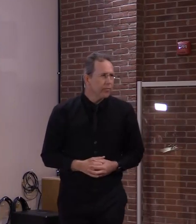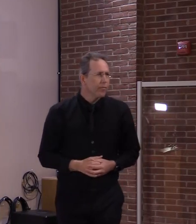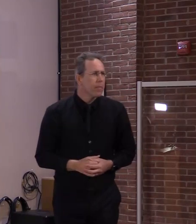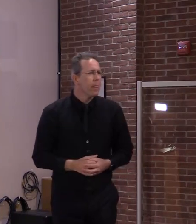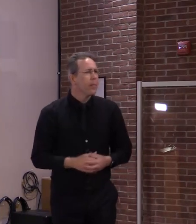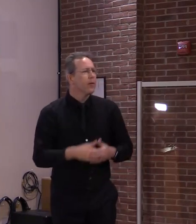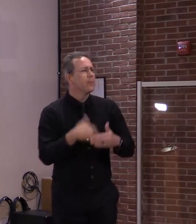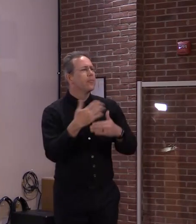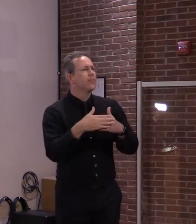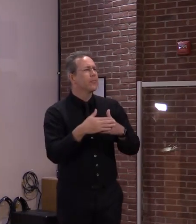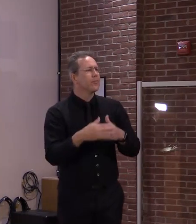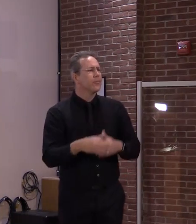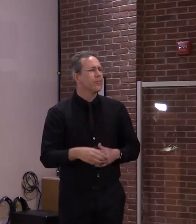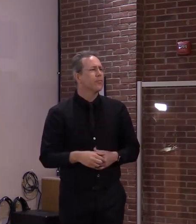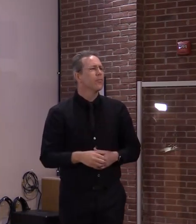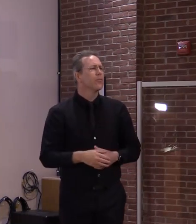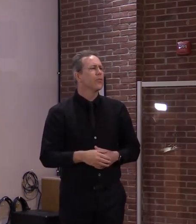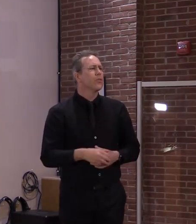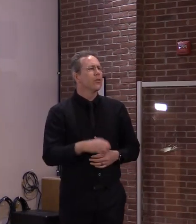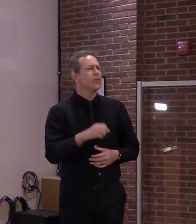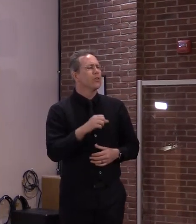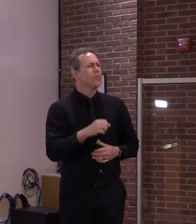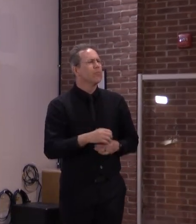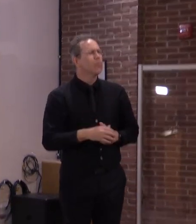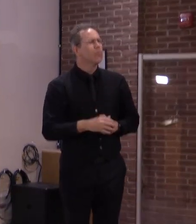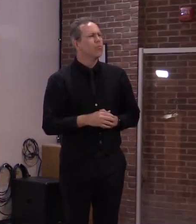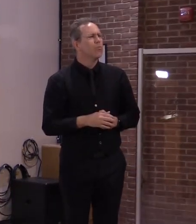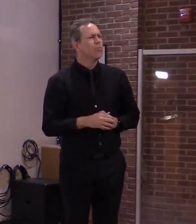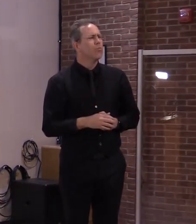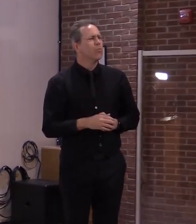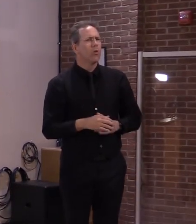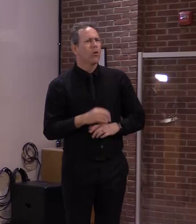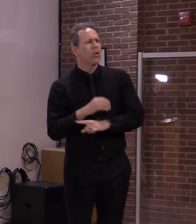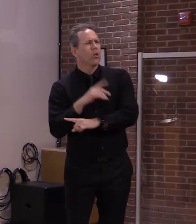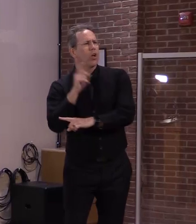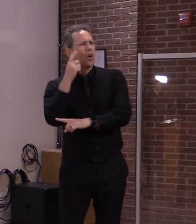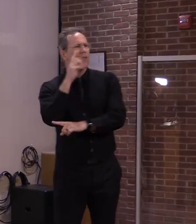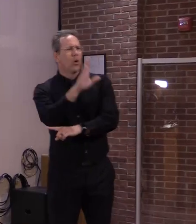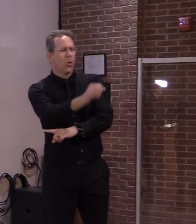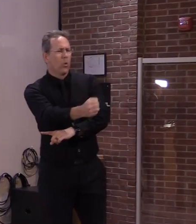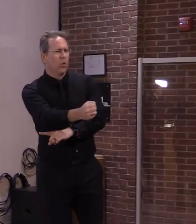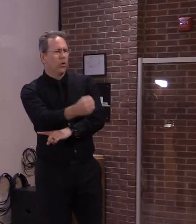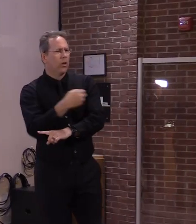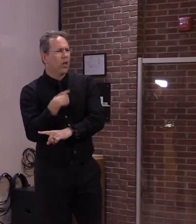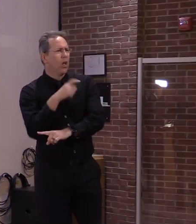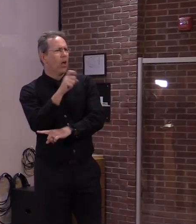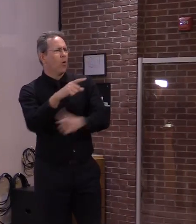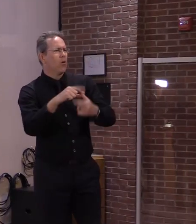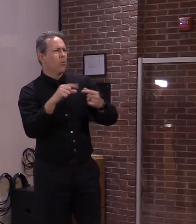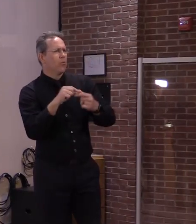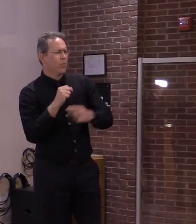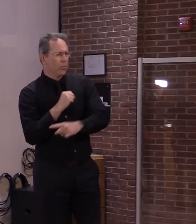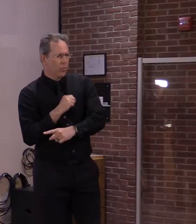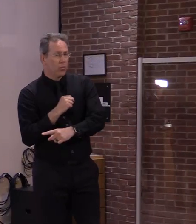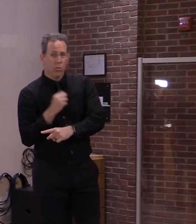Aaron Calvin, the Star Reporter. Can I just go back just to the vaccines and the